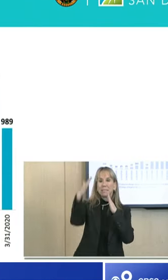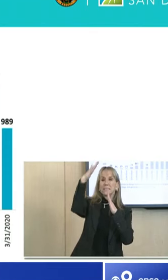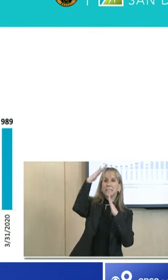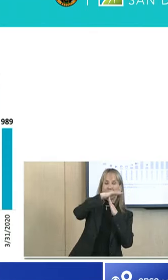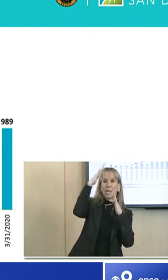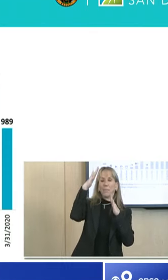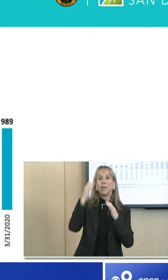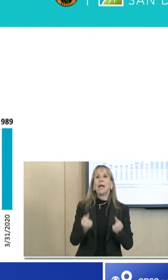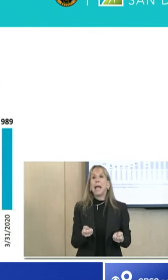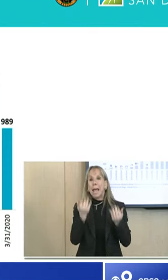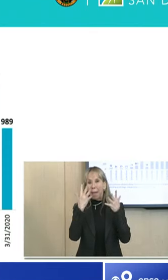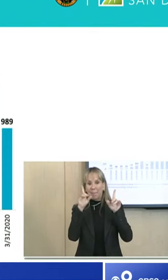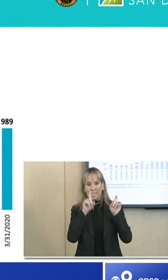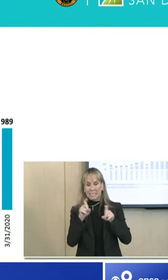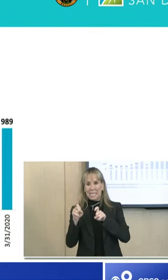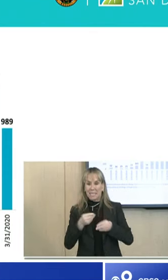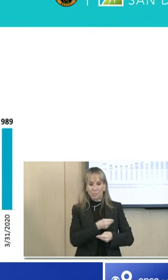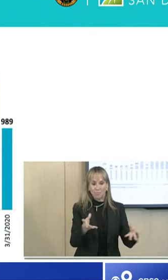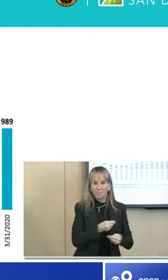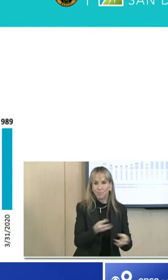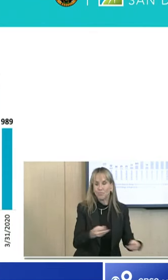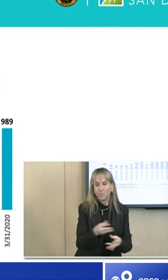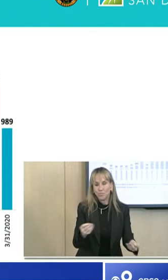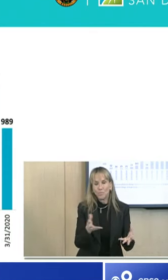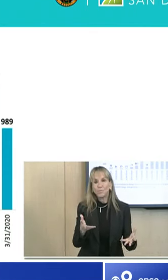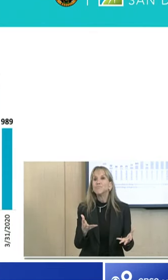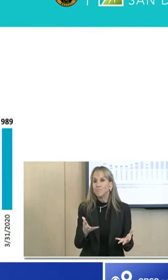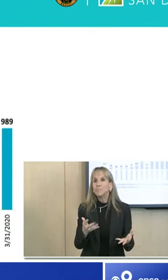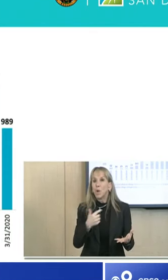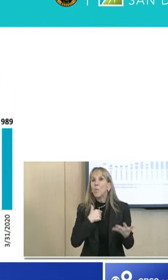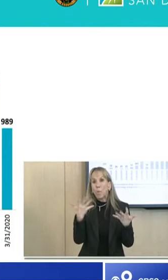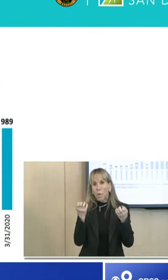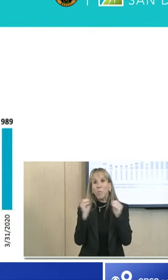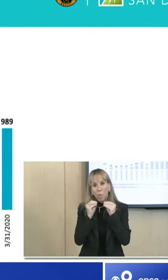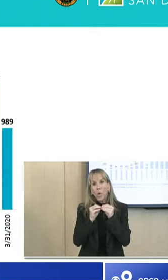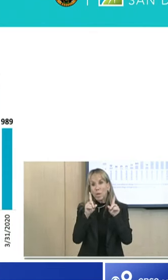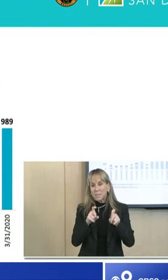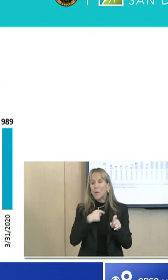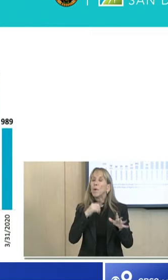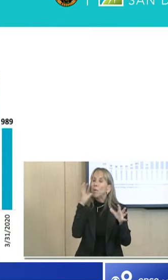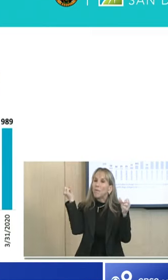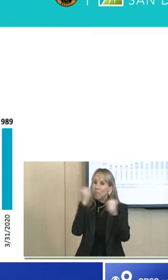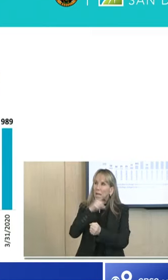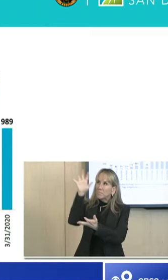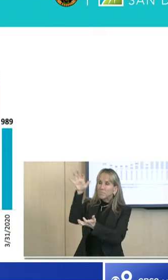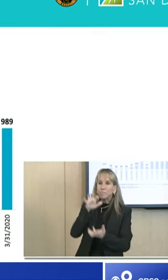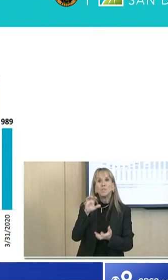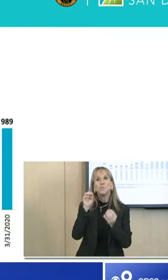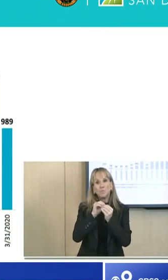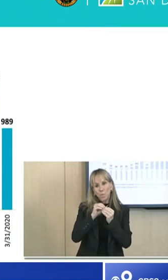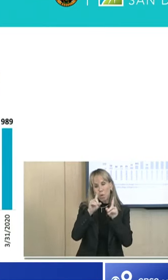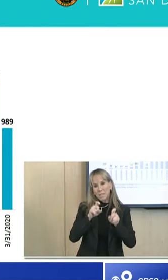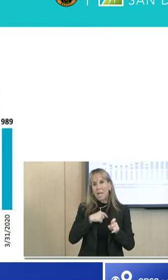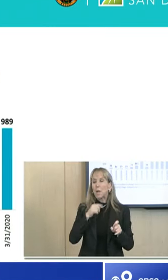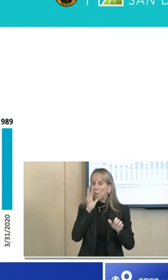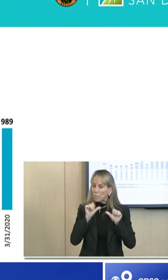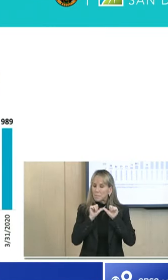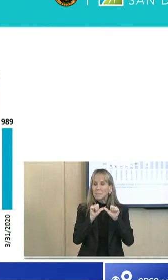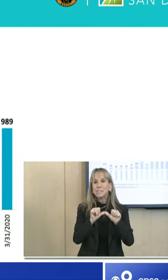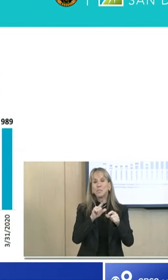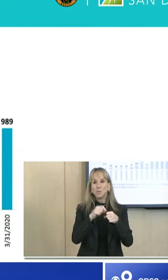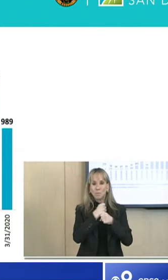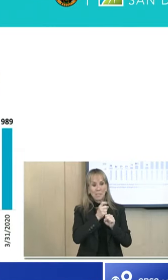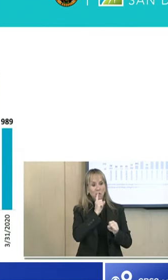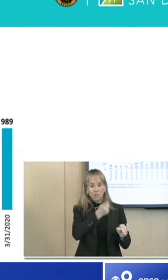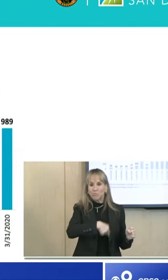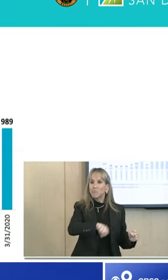being conducted per 10,000 residents. We want more. We will fight for more. We will continue to aim to get more. But the residents of San